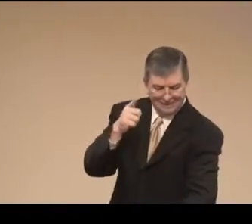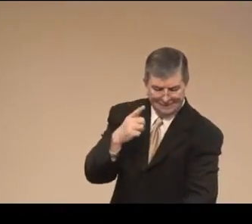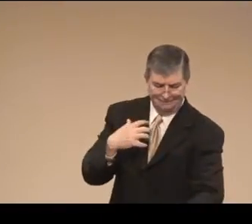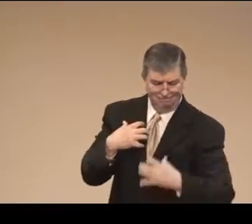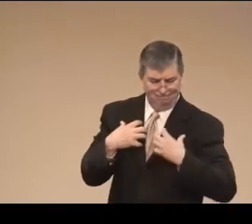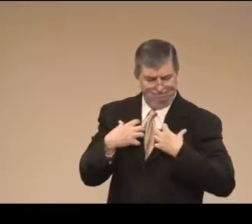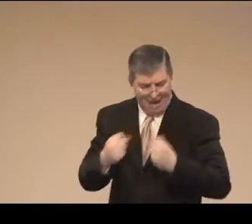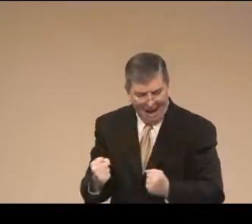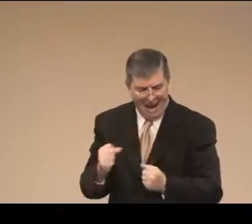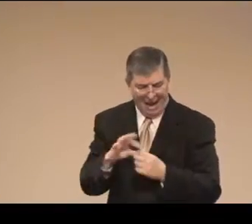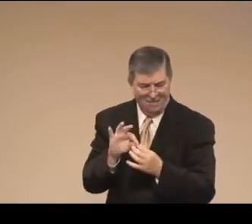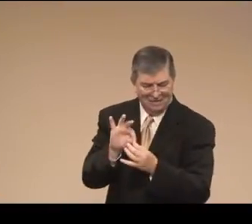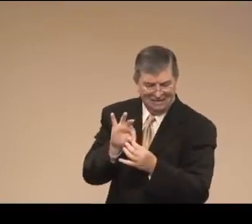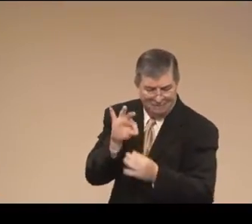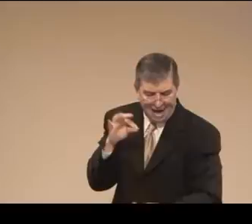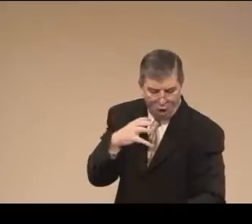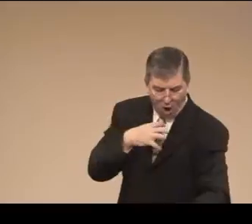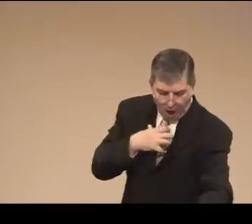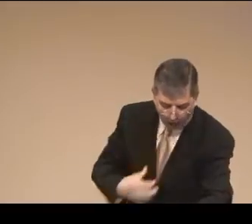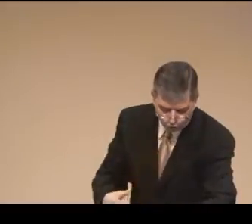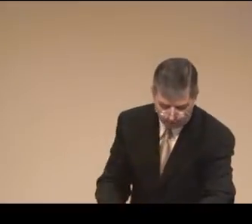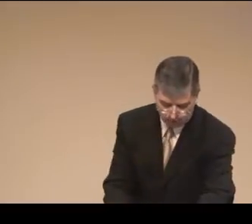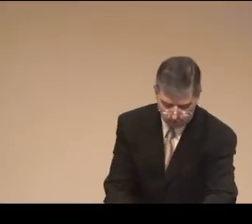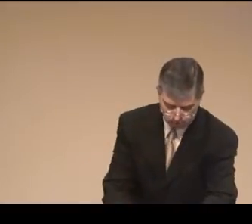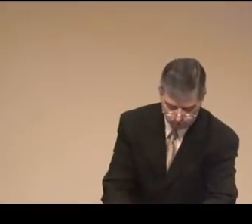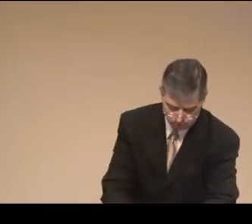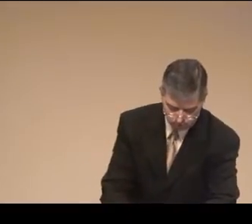knew it had happened with the Israelites prior to him. And number 4,